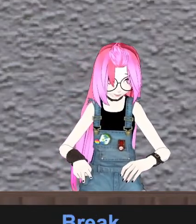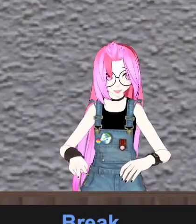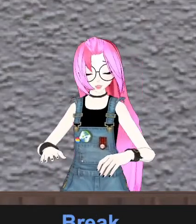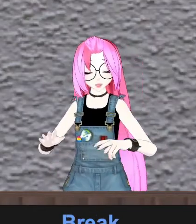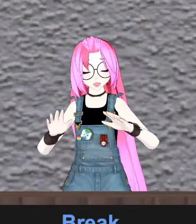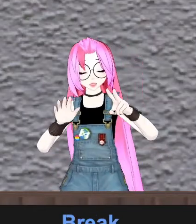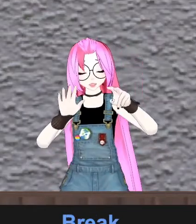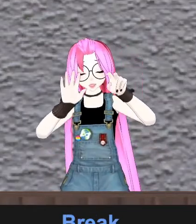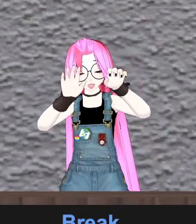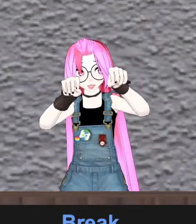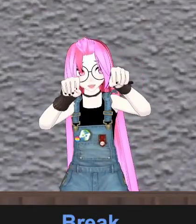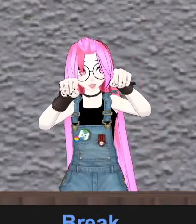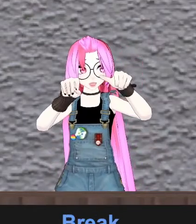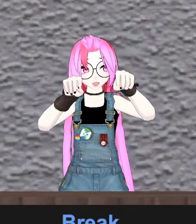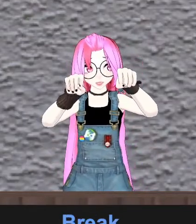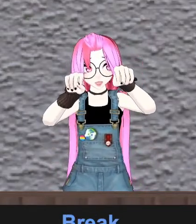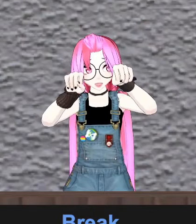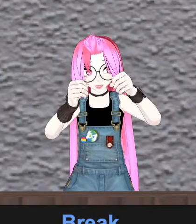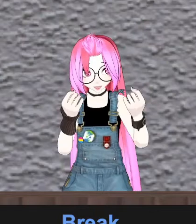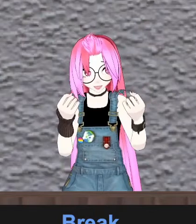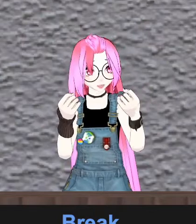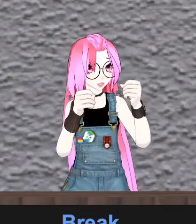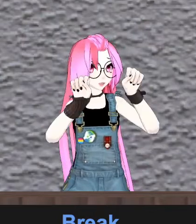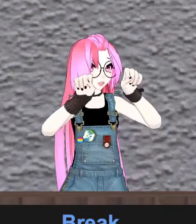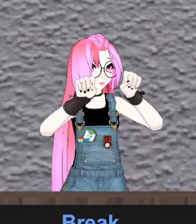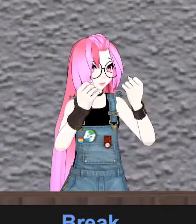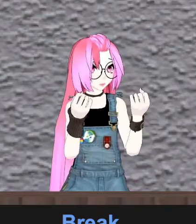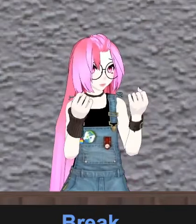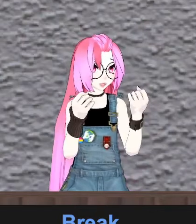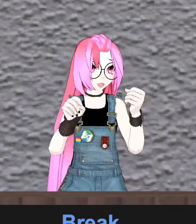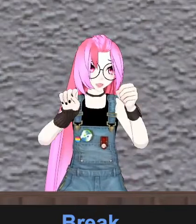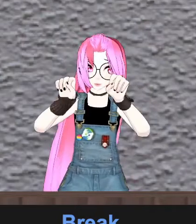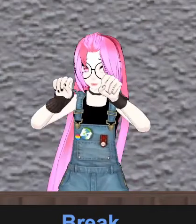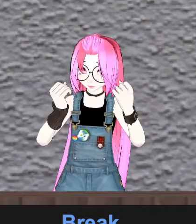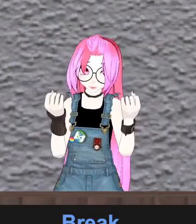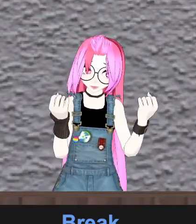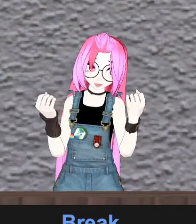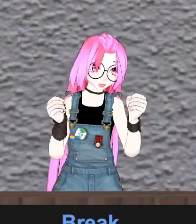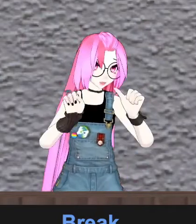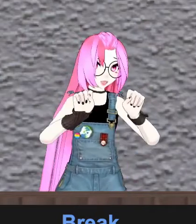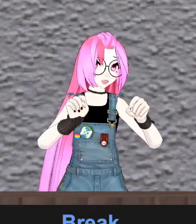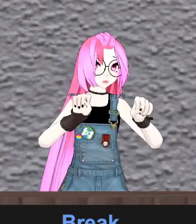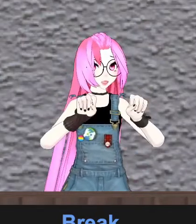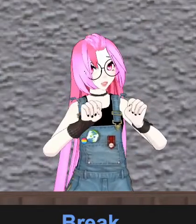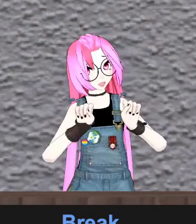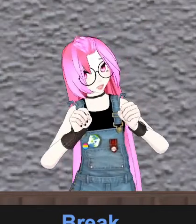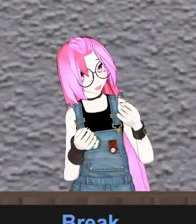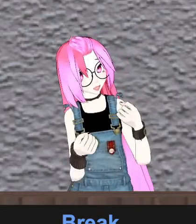So break, this is a good one. Imagine you have a stick in your hand, you snap it. Break. Break. You're breaking it. But if you're talking about break as in